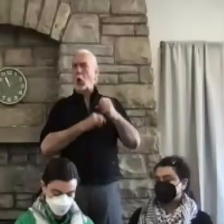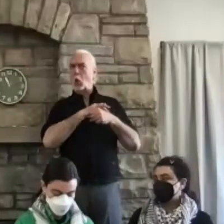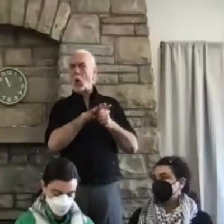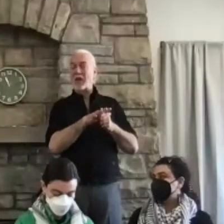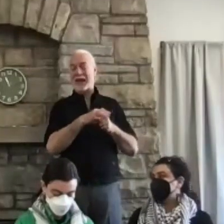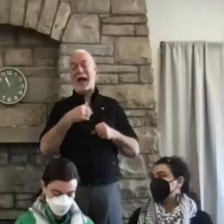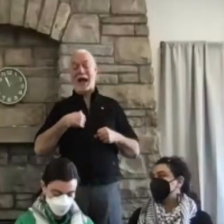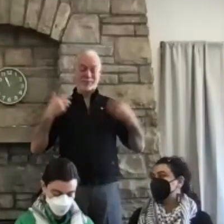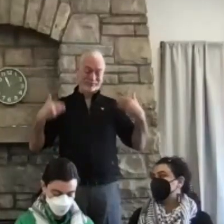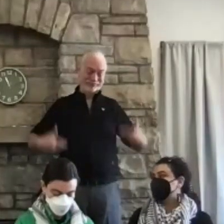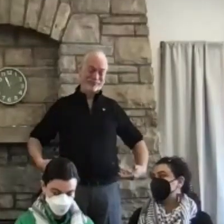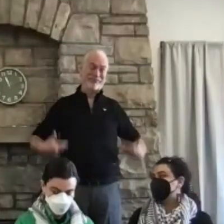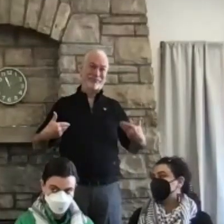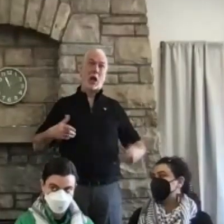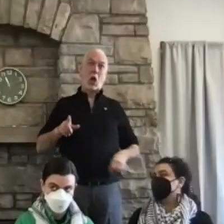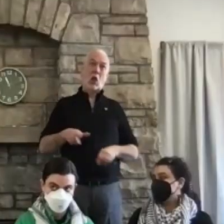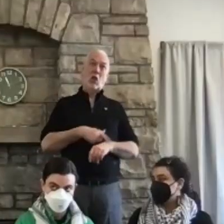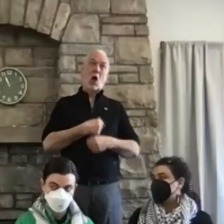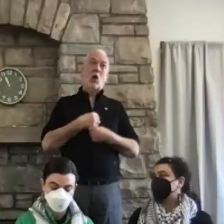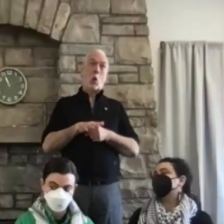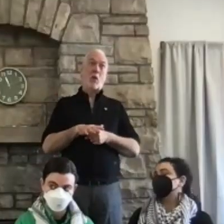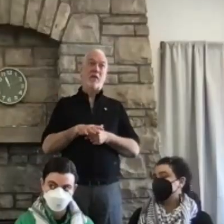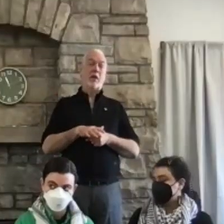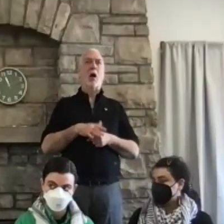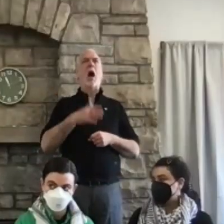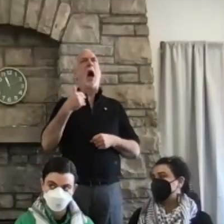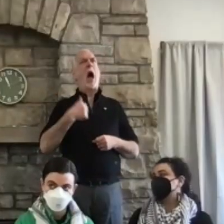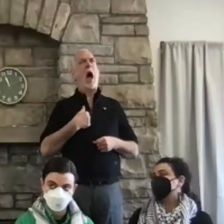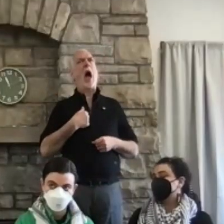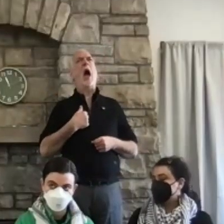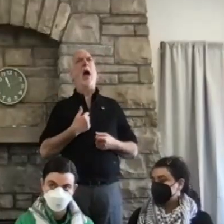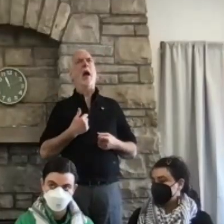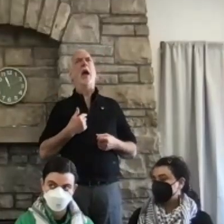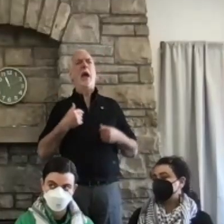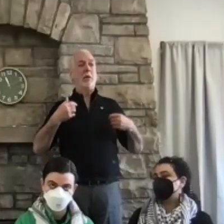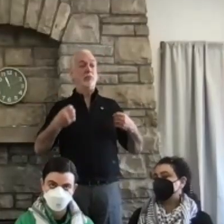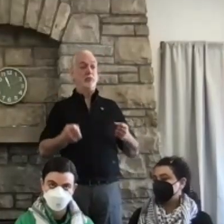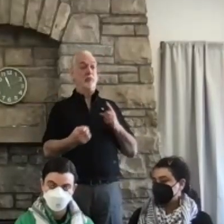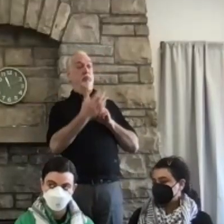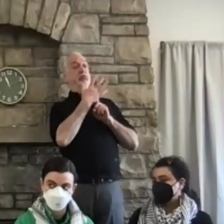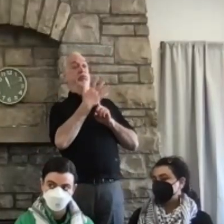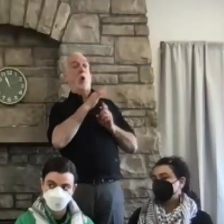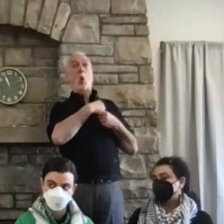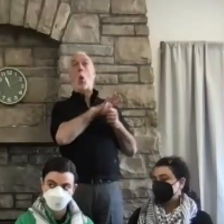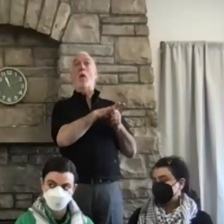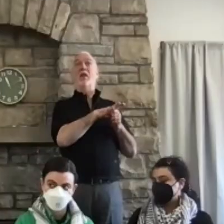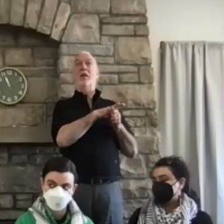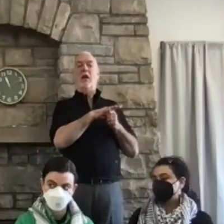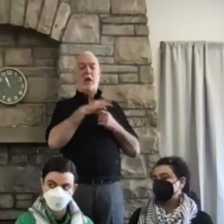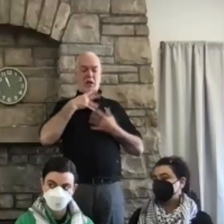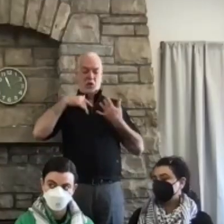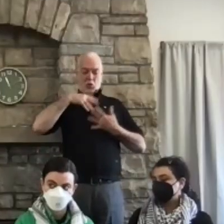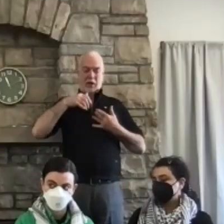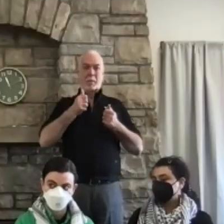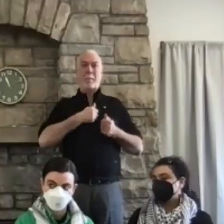technically, this is an example of long COVID. I had a stroke. It was caused by COVID interacting with my autoimmune disease, and it left me paralyzed from the neck down. They